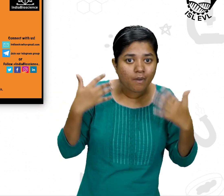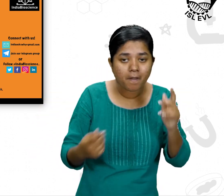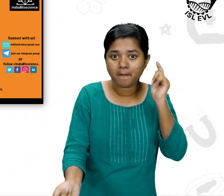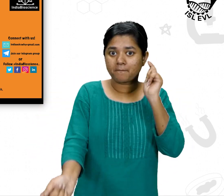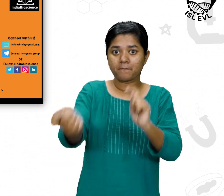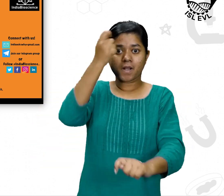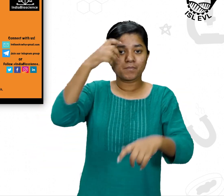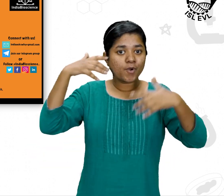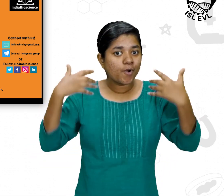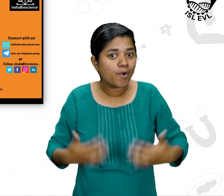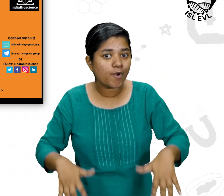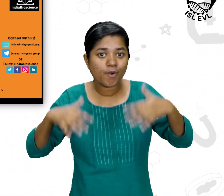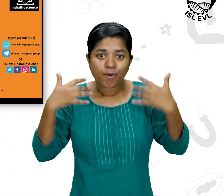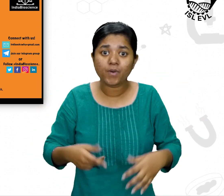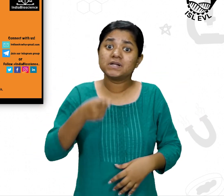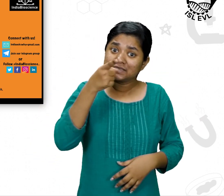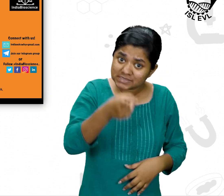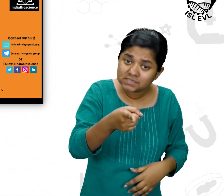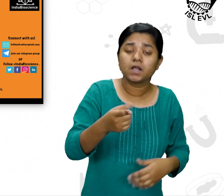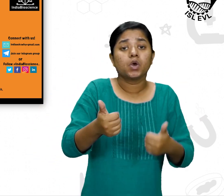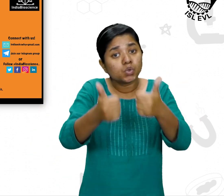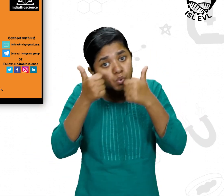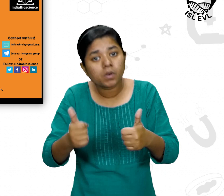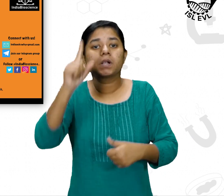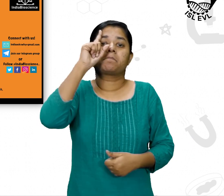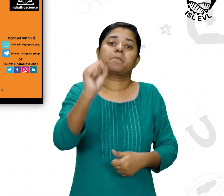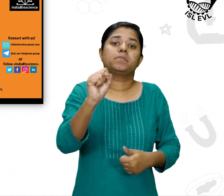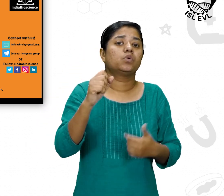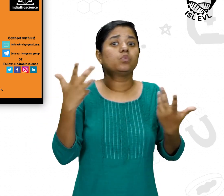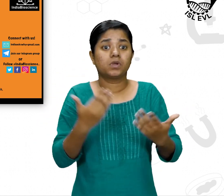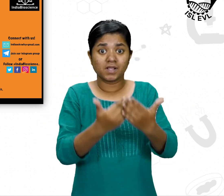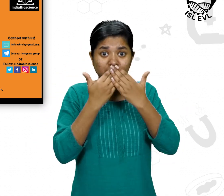becoming smaller and smaller, or fewer and fewer, and